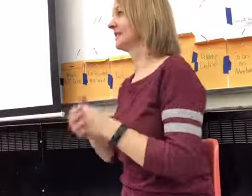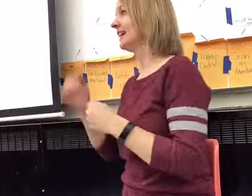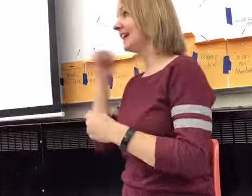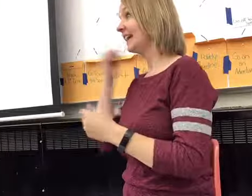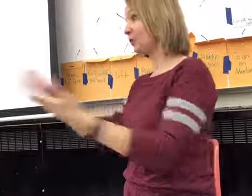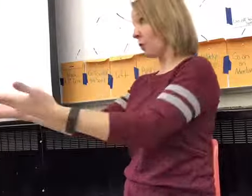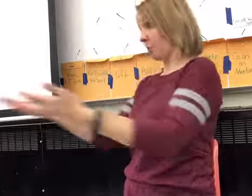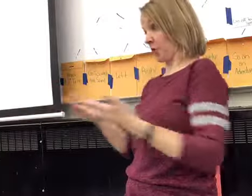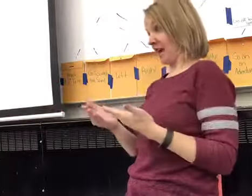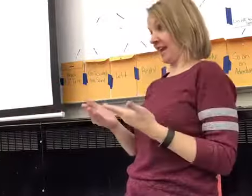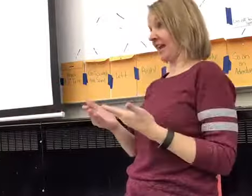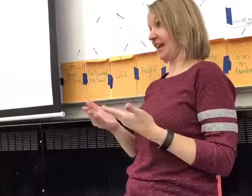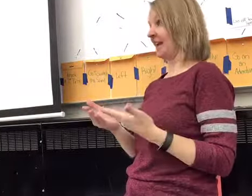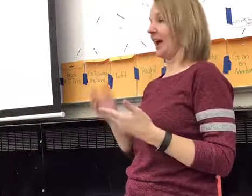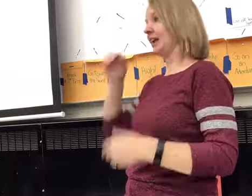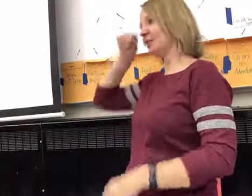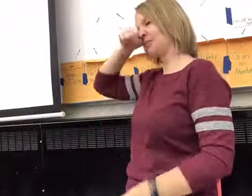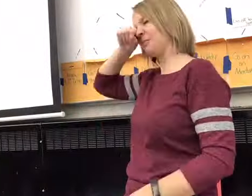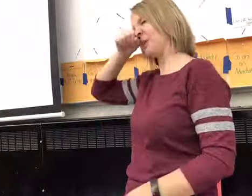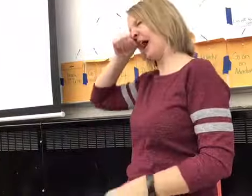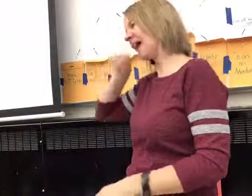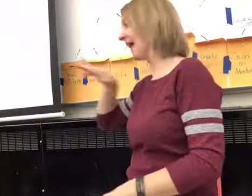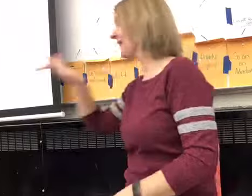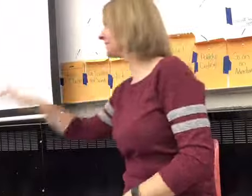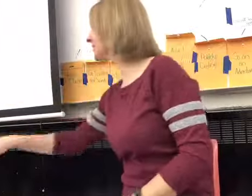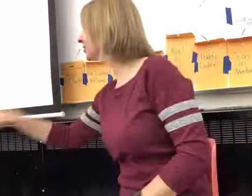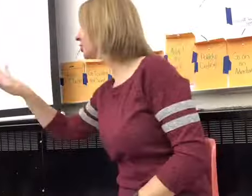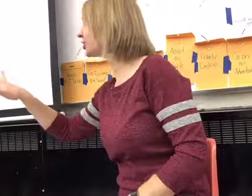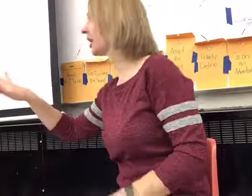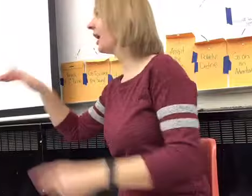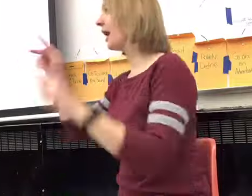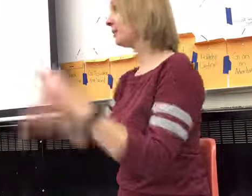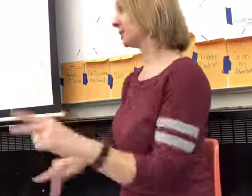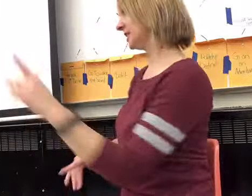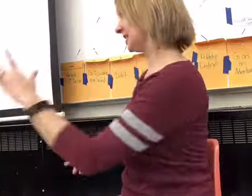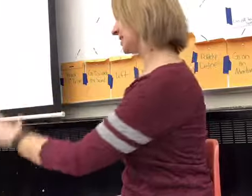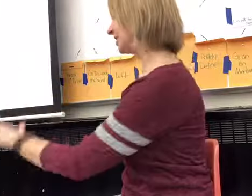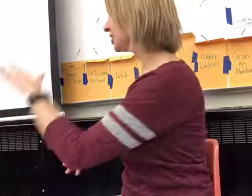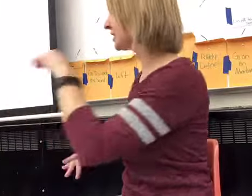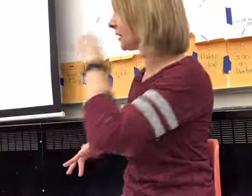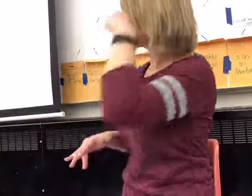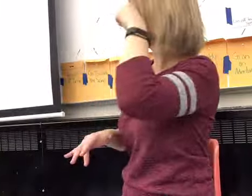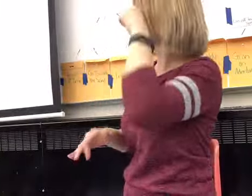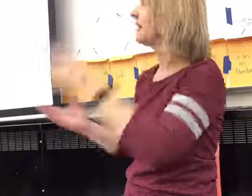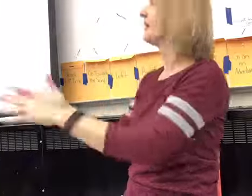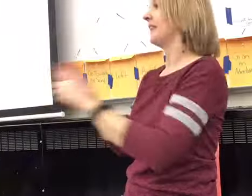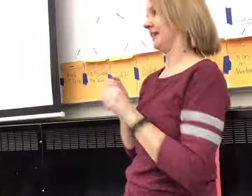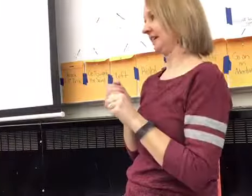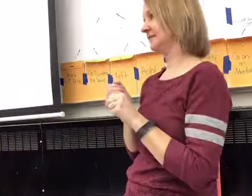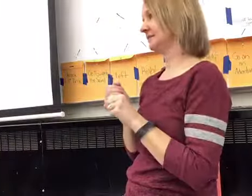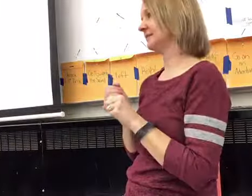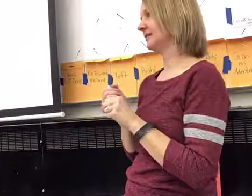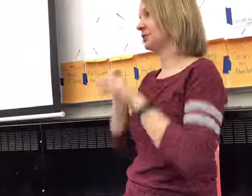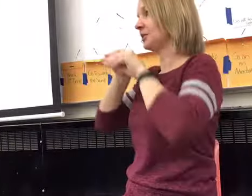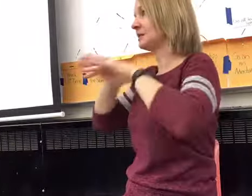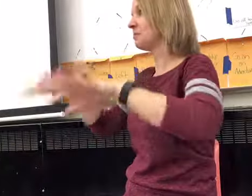in, and if you just like rub your eye and touch a doorknob, somebody touches that doorknob and rubs their eye, they can get it too, and you're going to spread blindness throughout the United